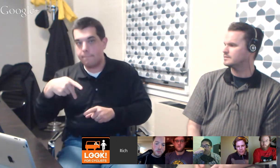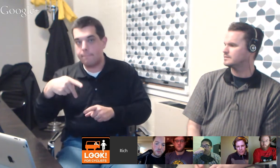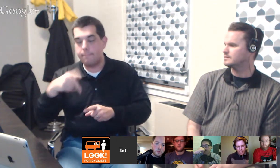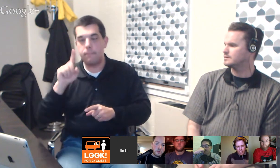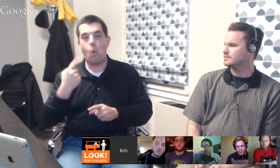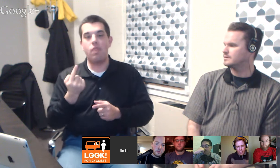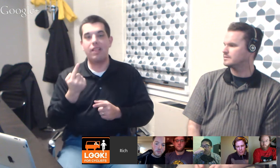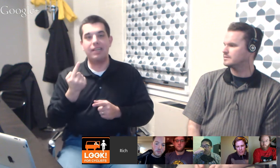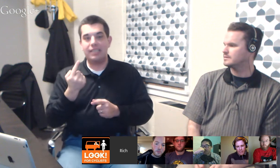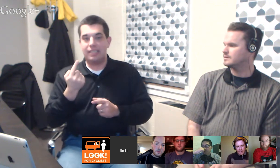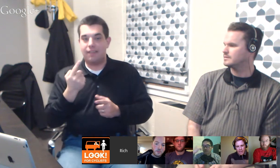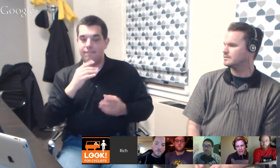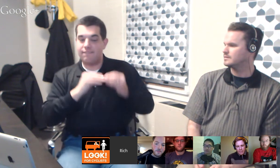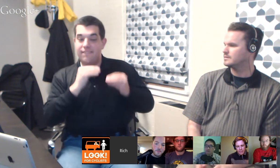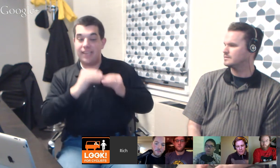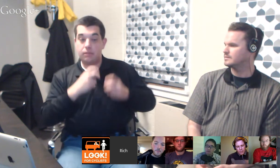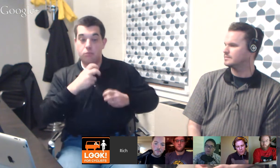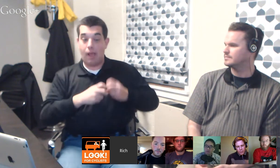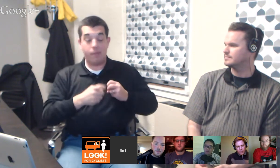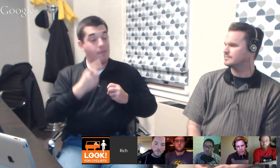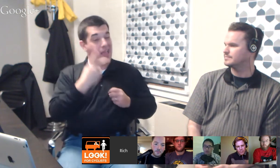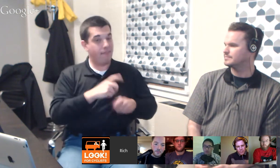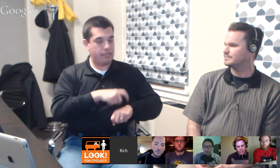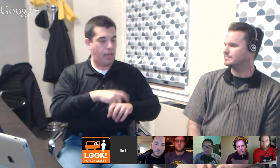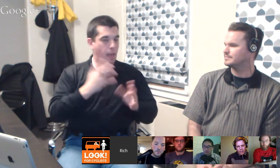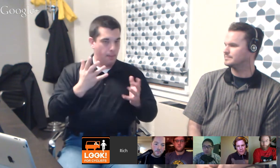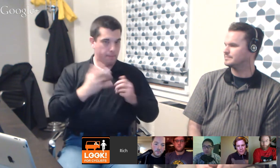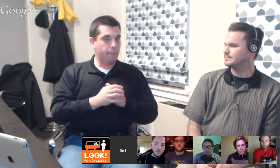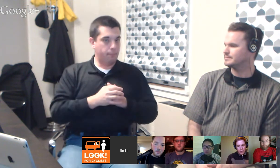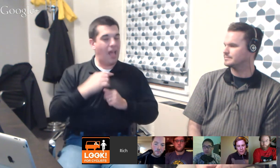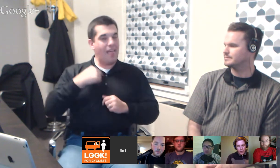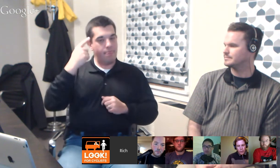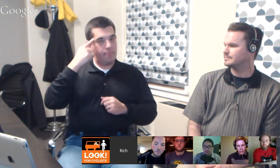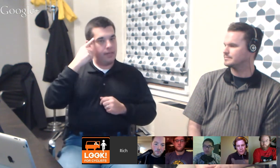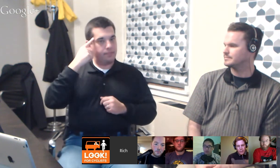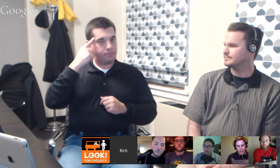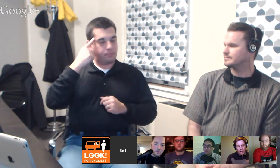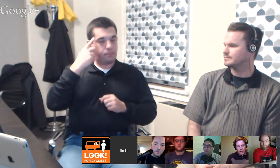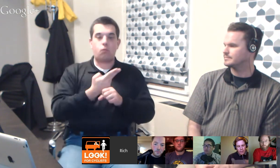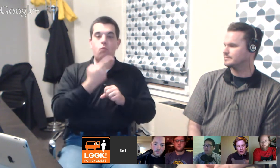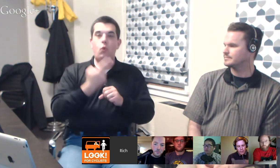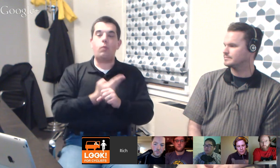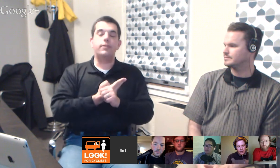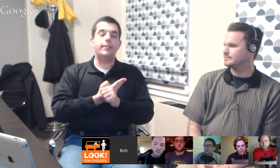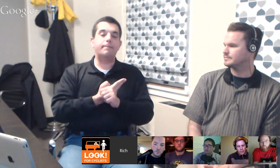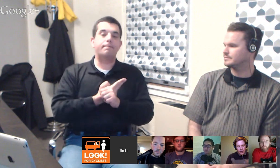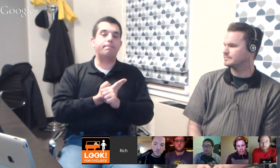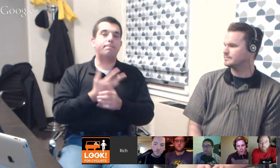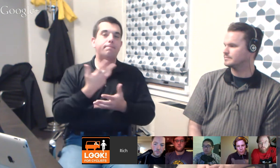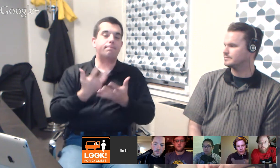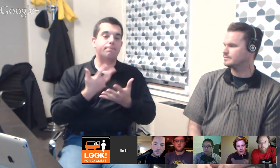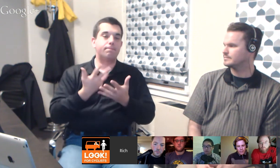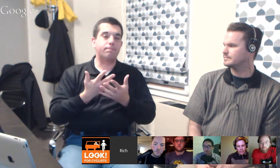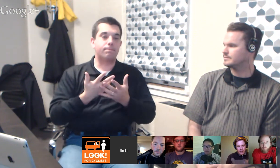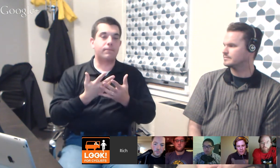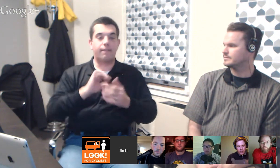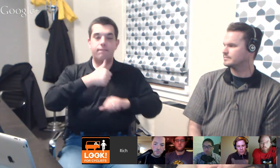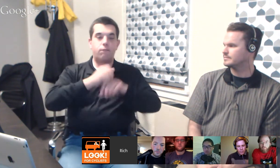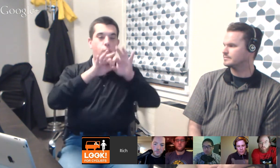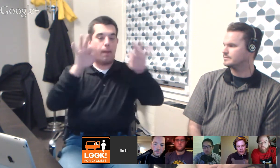only solves the problem half the time. So I think it's using a framework that